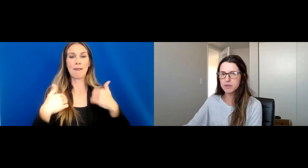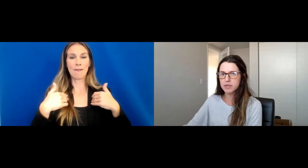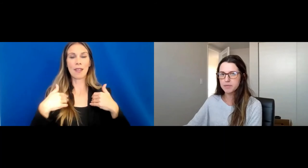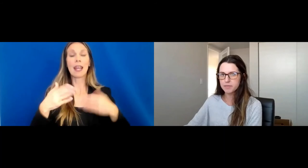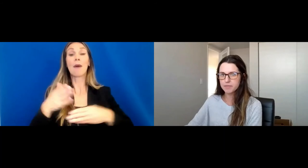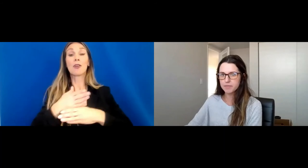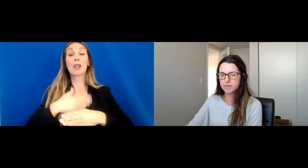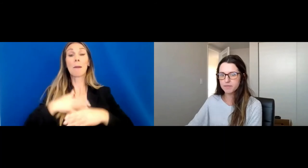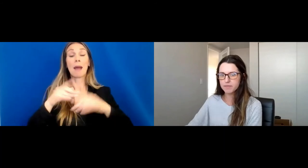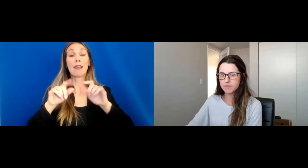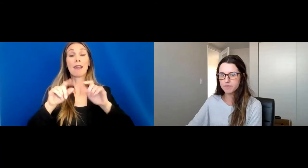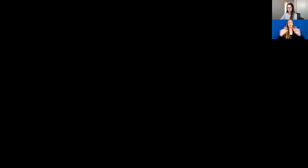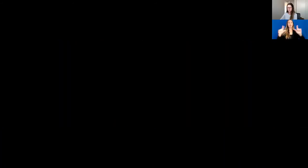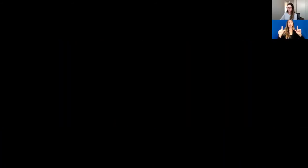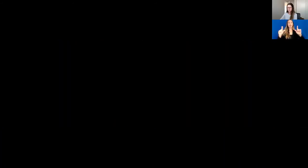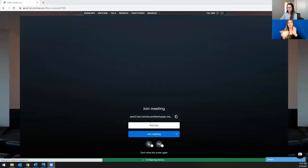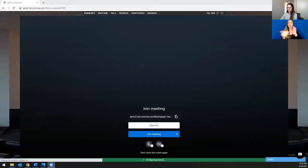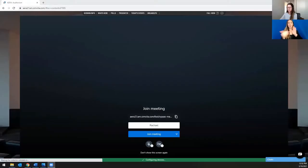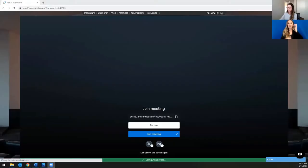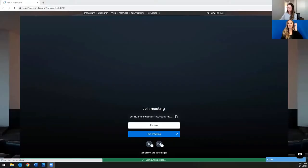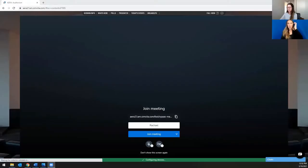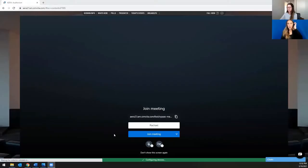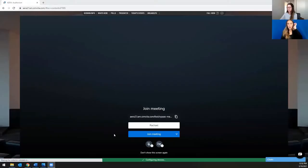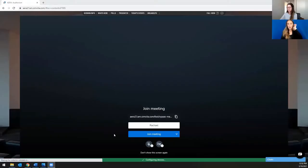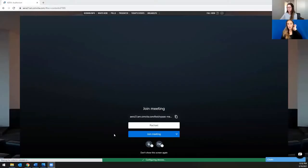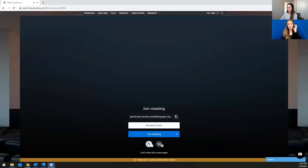screen once more.